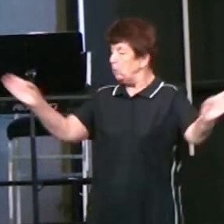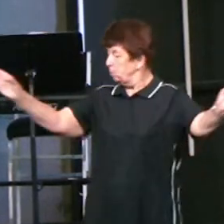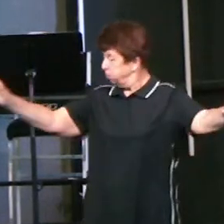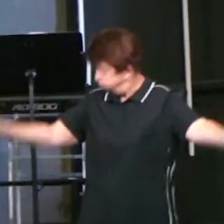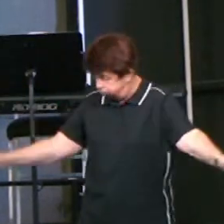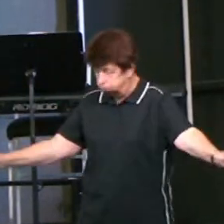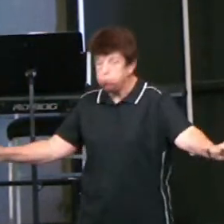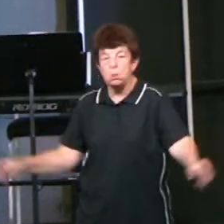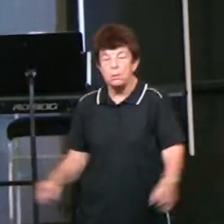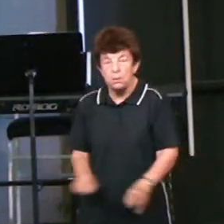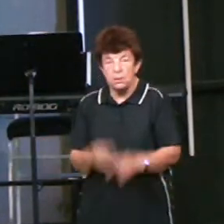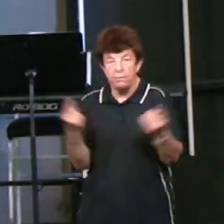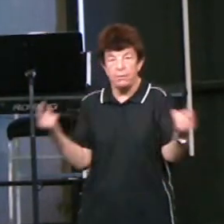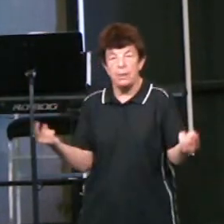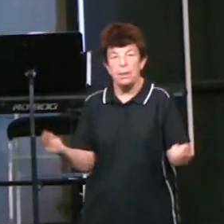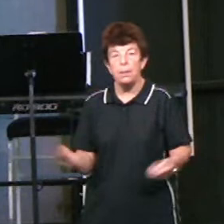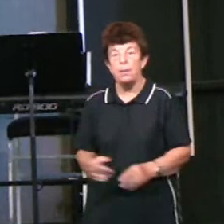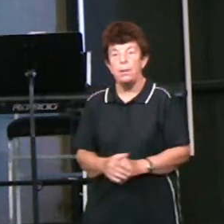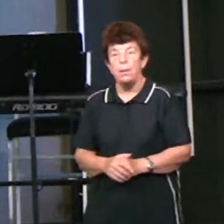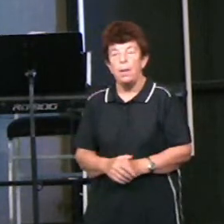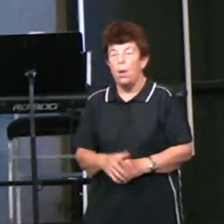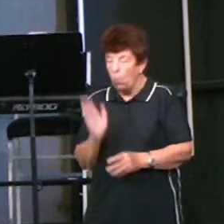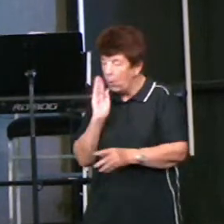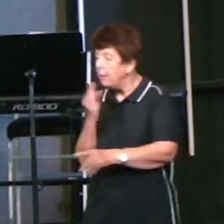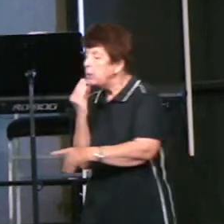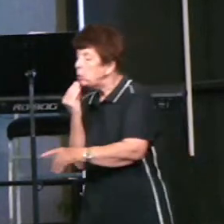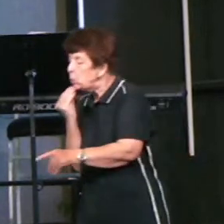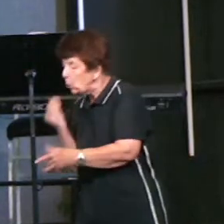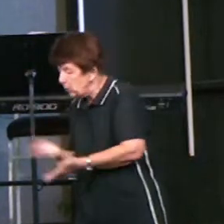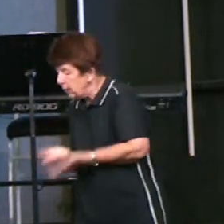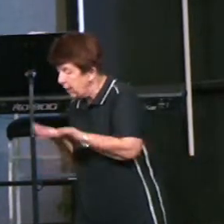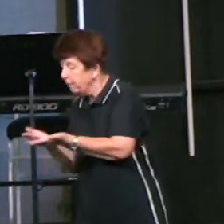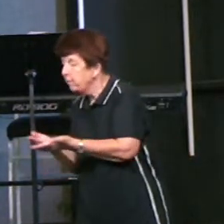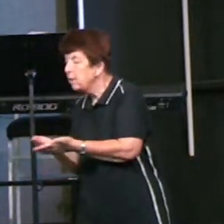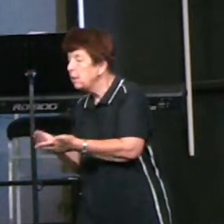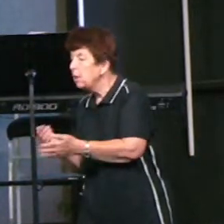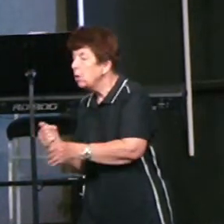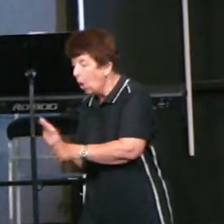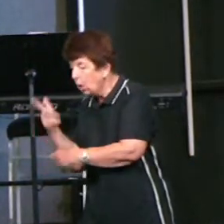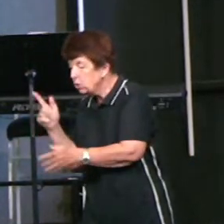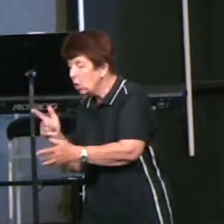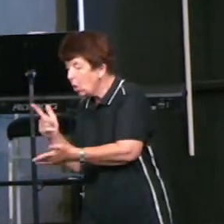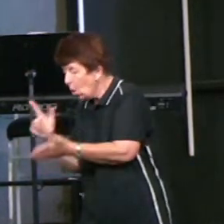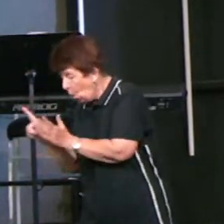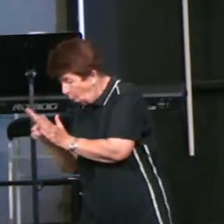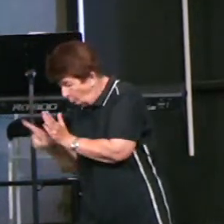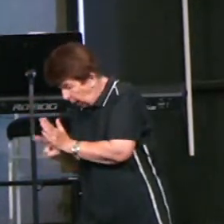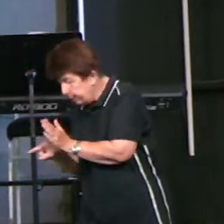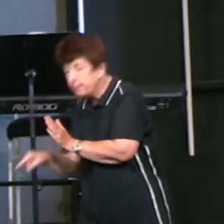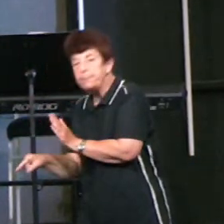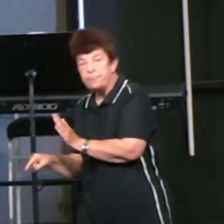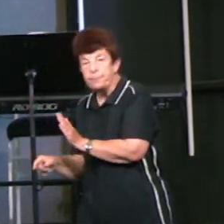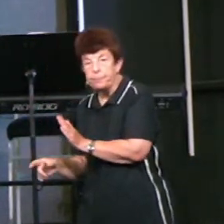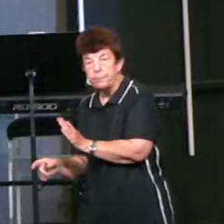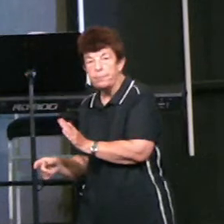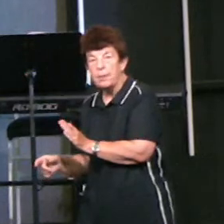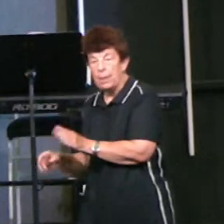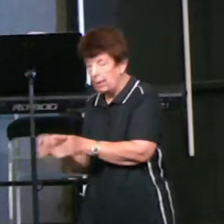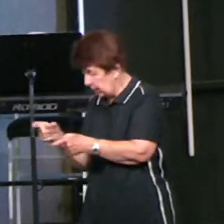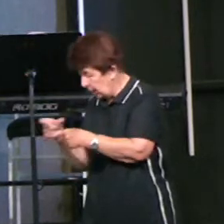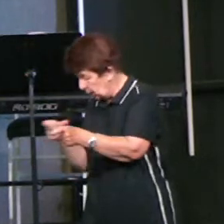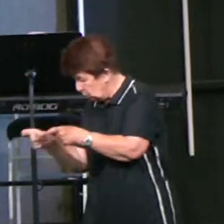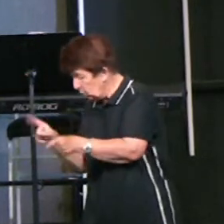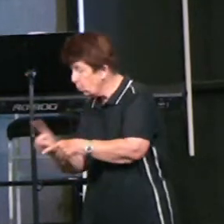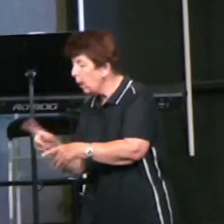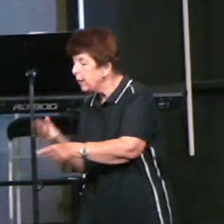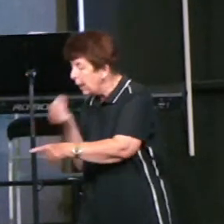divide culturally, whereby the Jews have been given God's law. They're living under Jewish law, which controls what